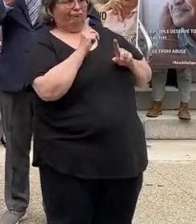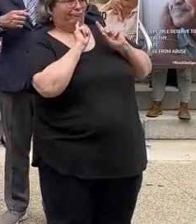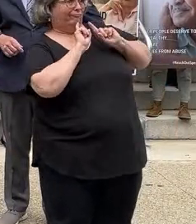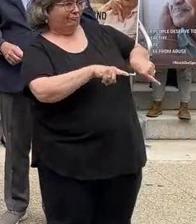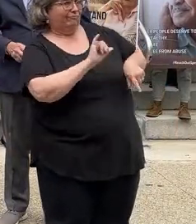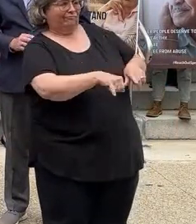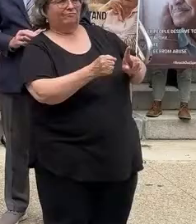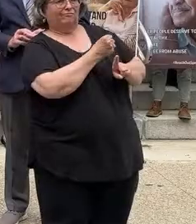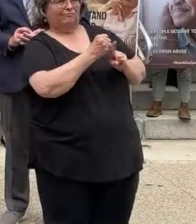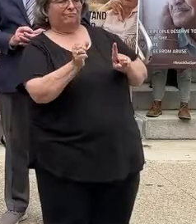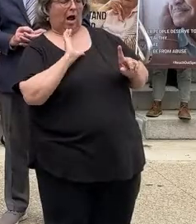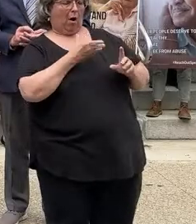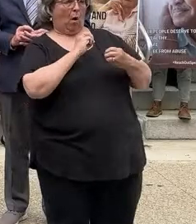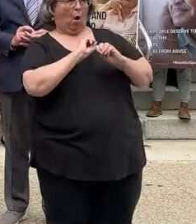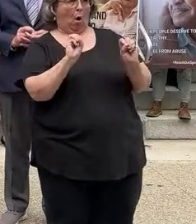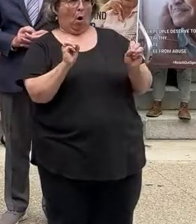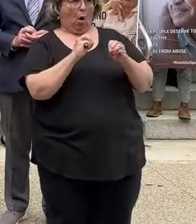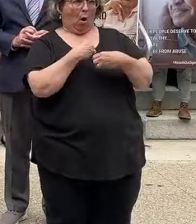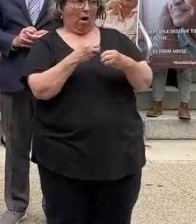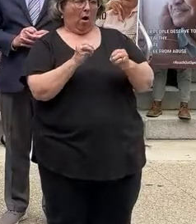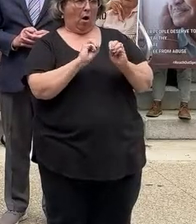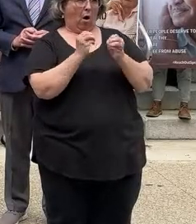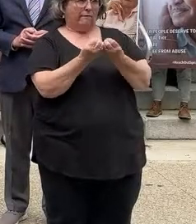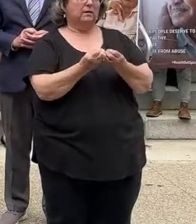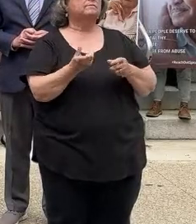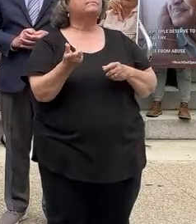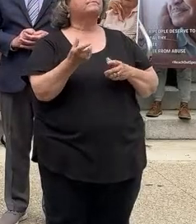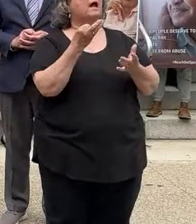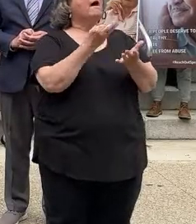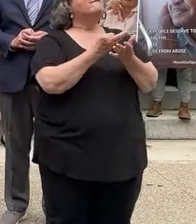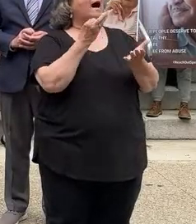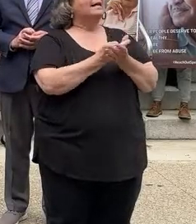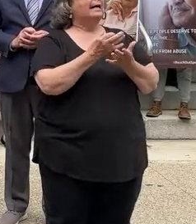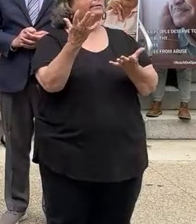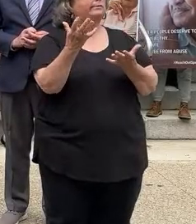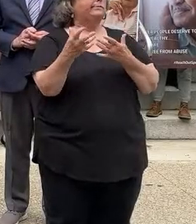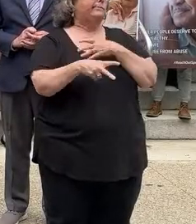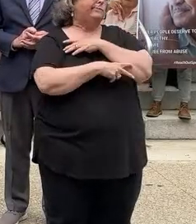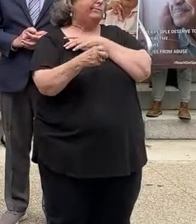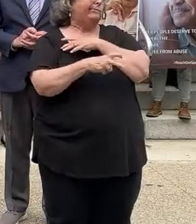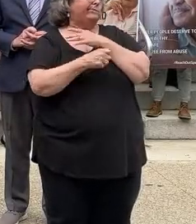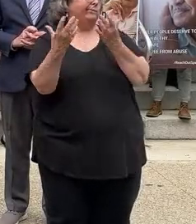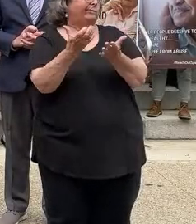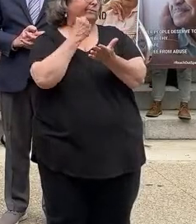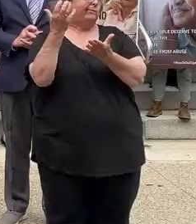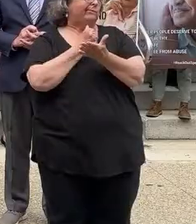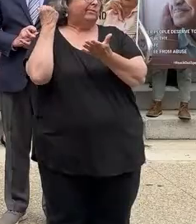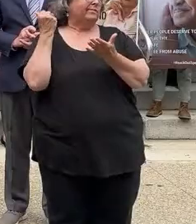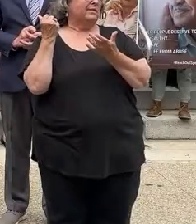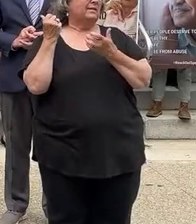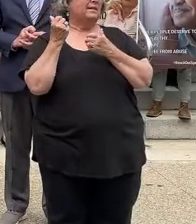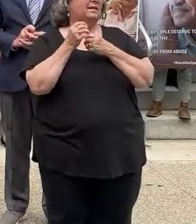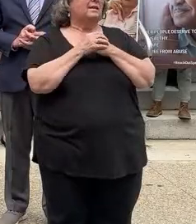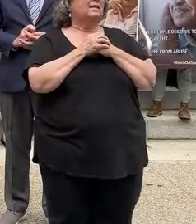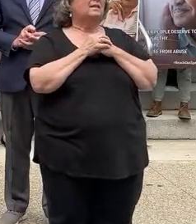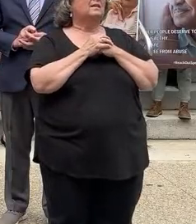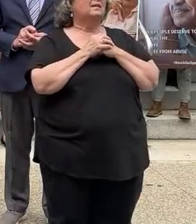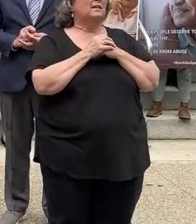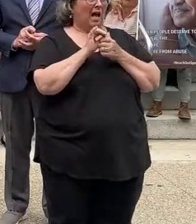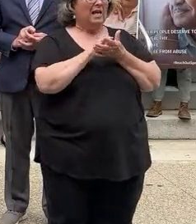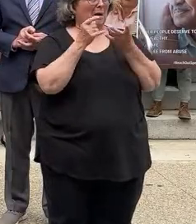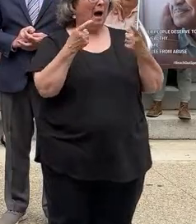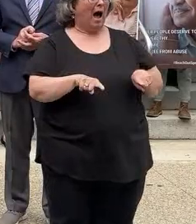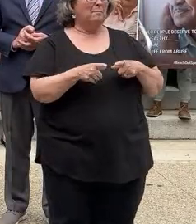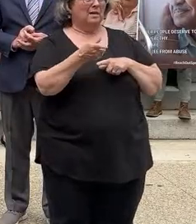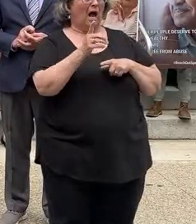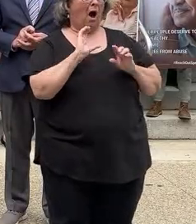report that abuse to our office. The financial exploitation, which often takes place, can be